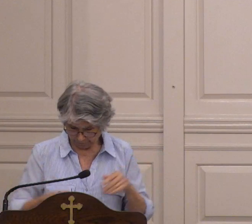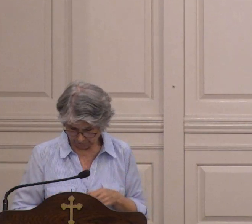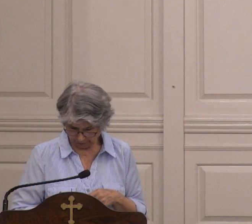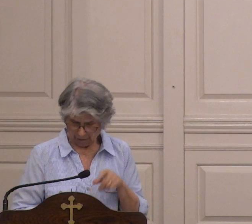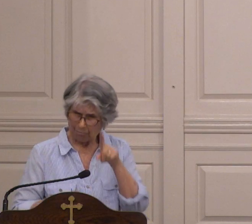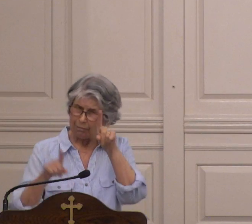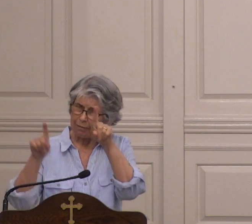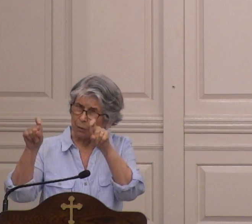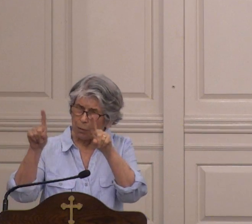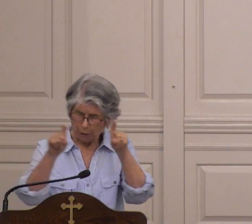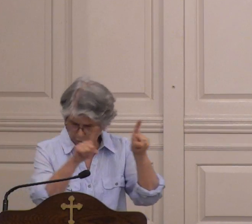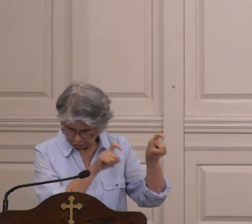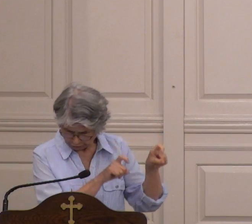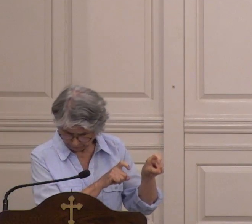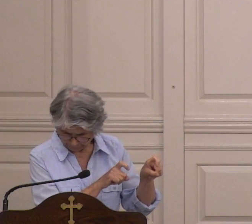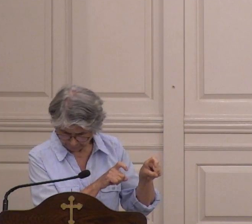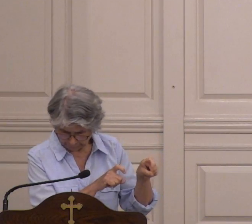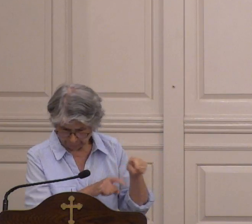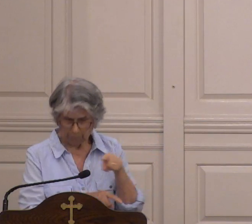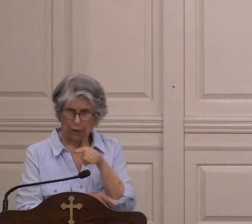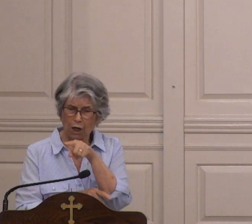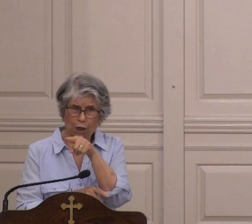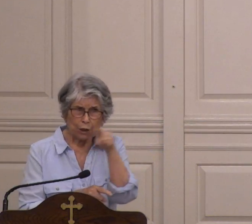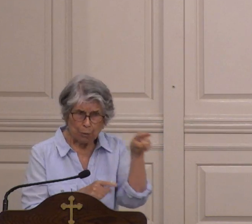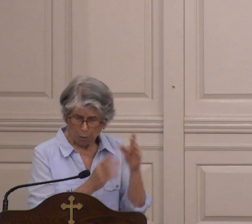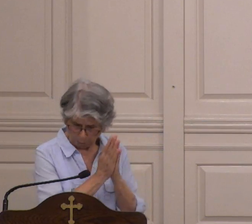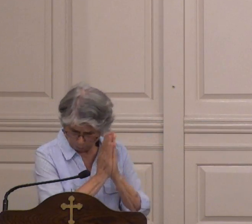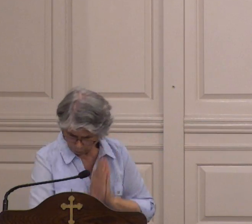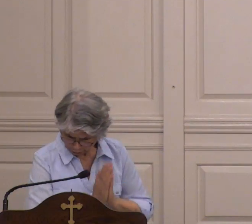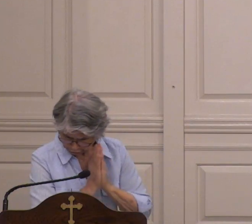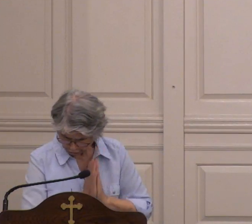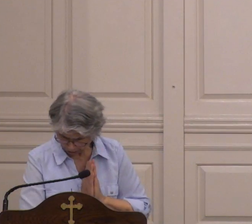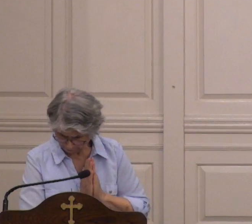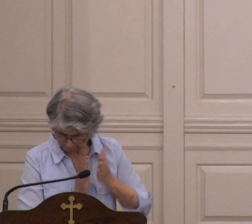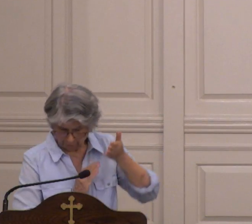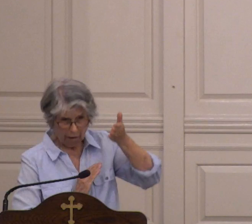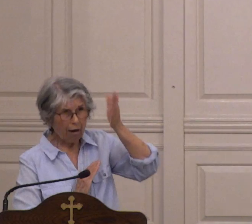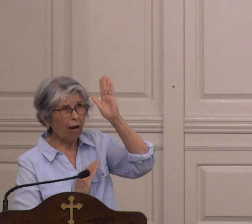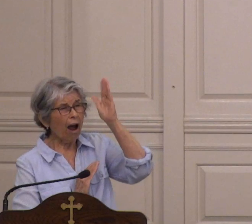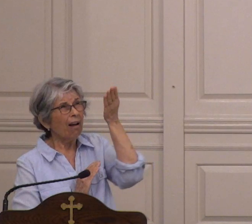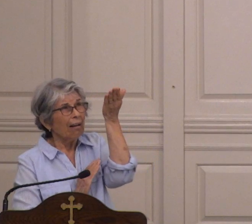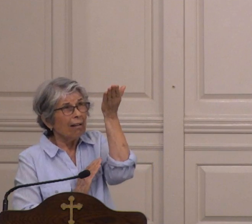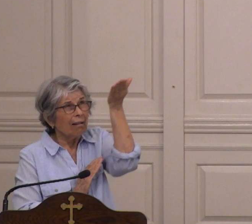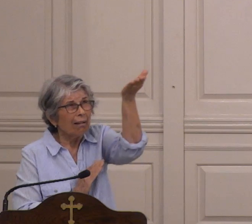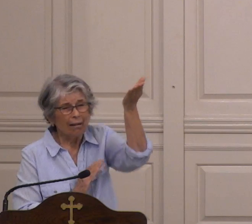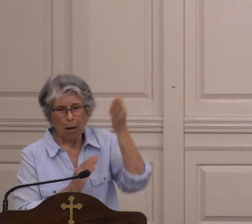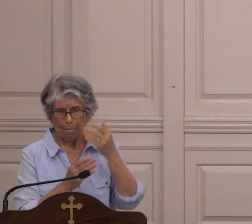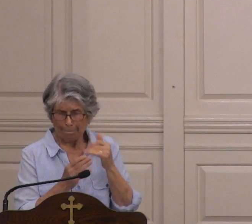Brothers and sisters, you have not approached that which could be touched,